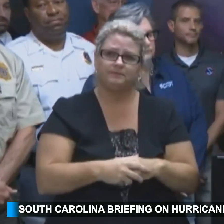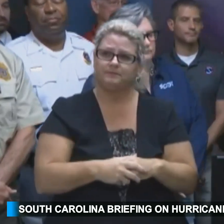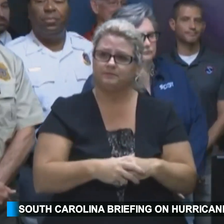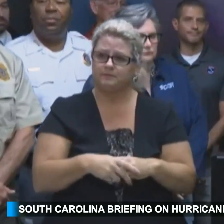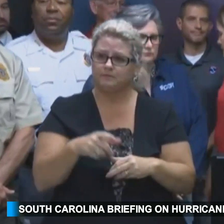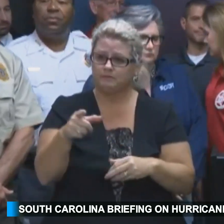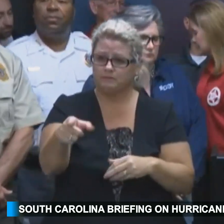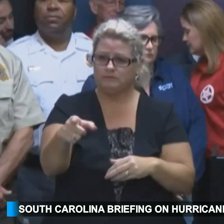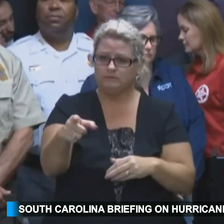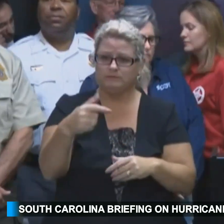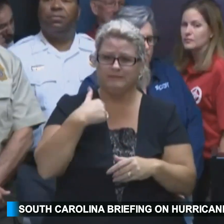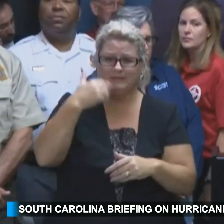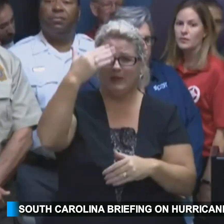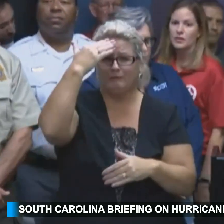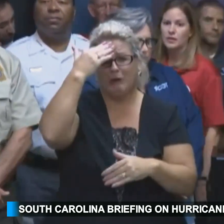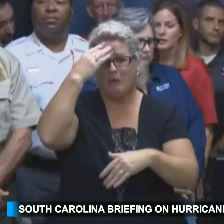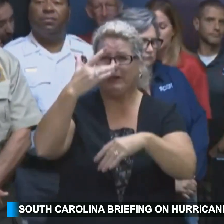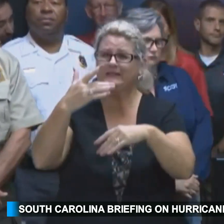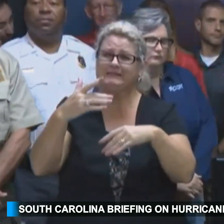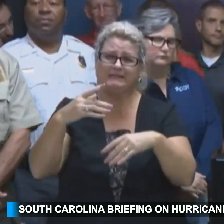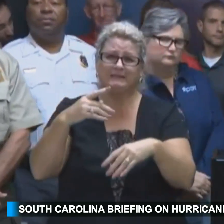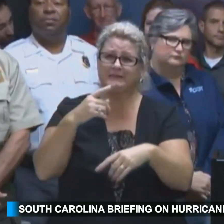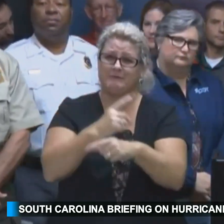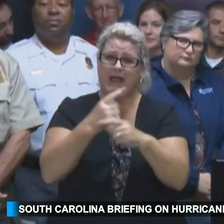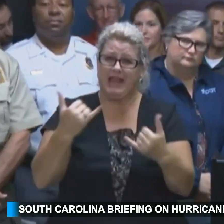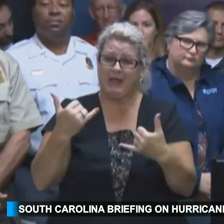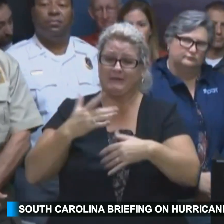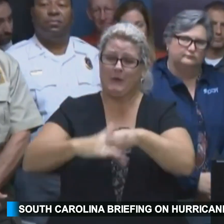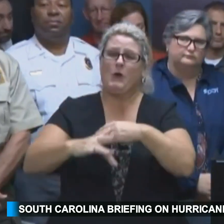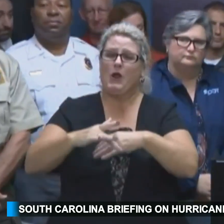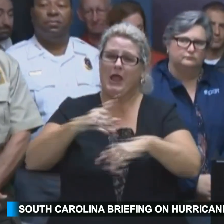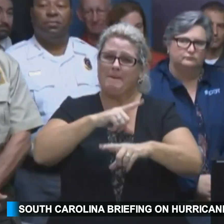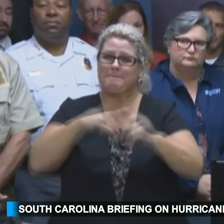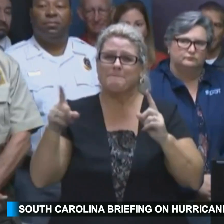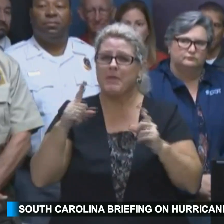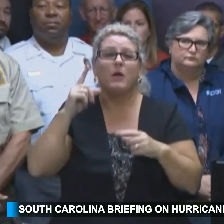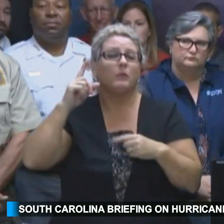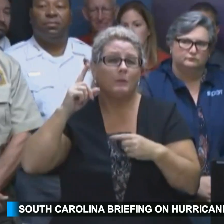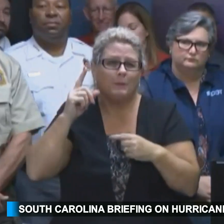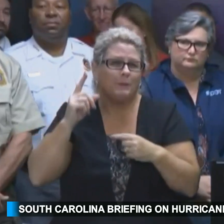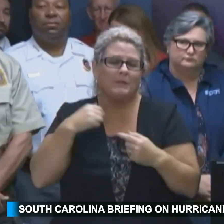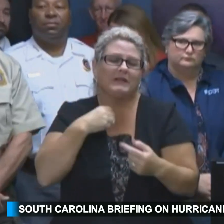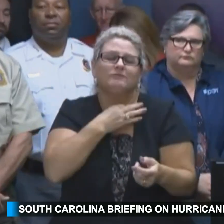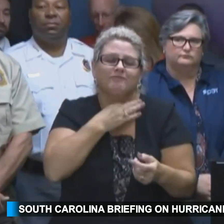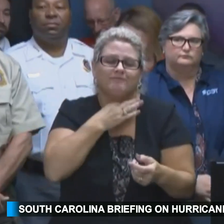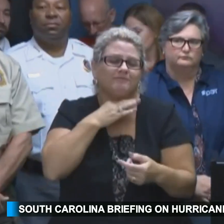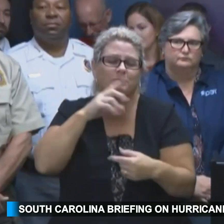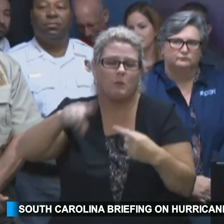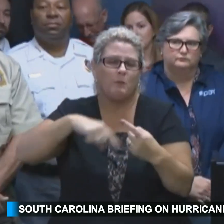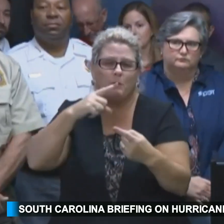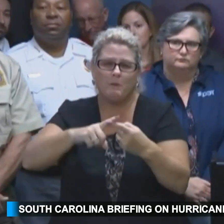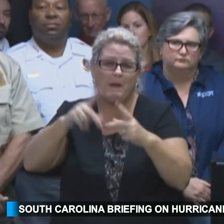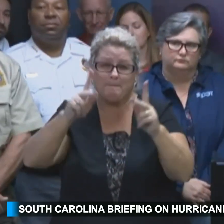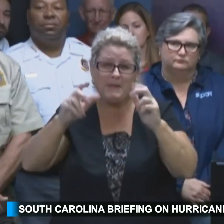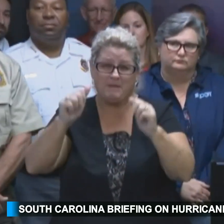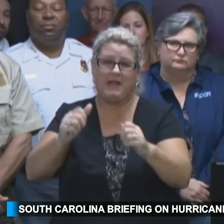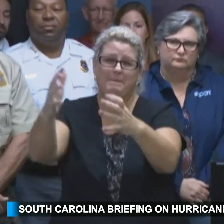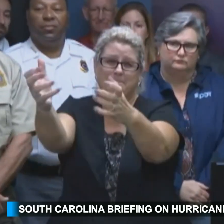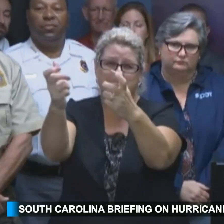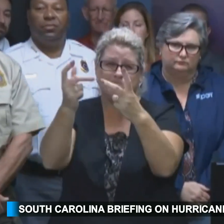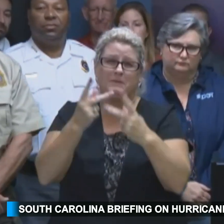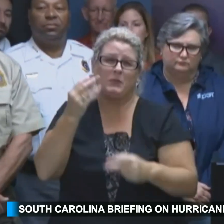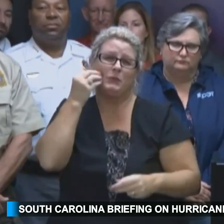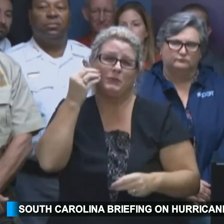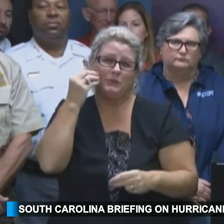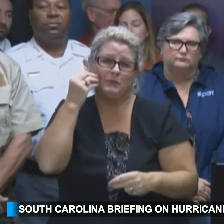I know it's early, but I gotta ask. So when might people be able to return? Any estimation